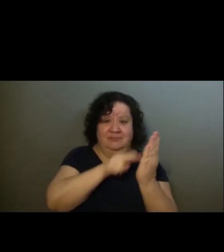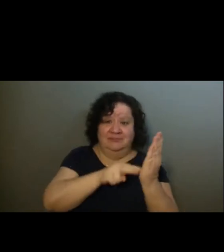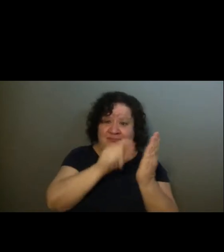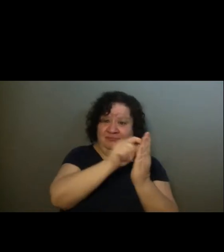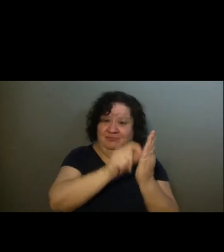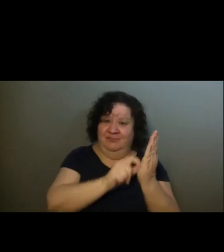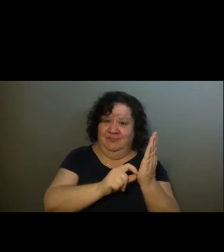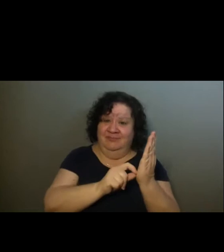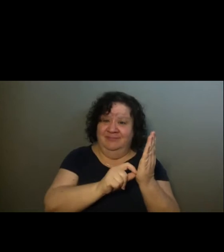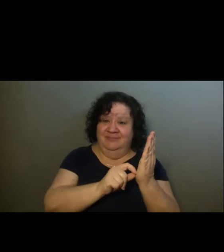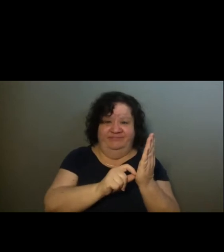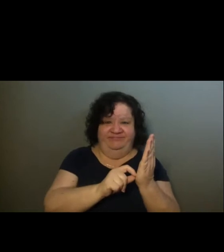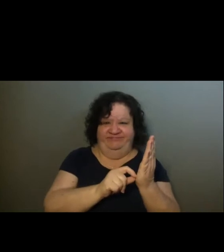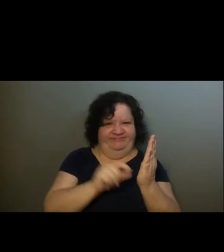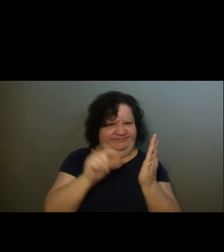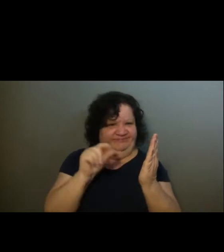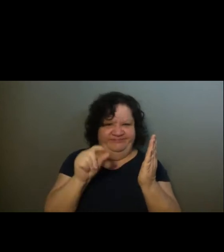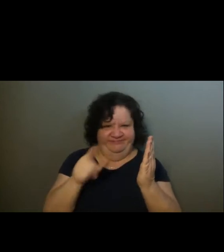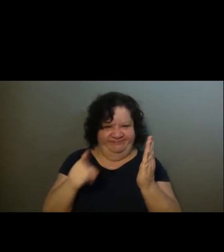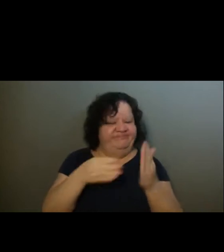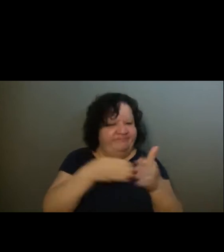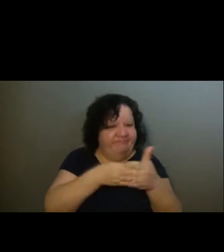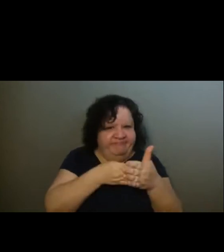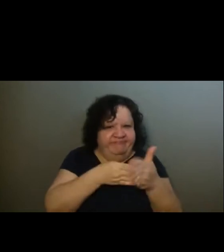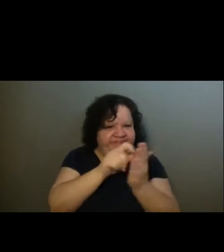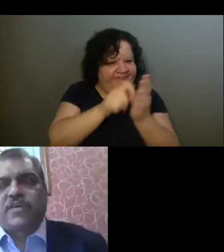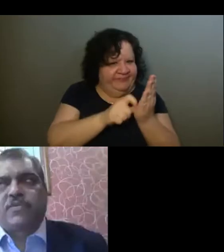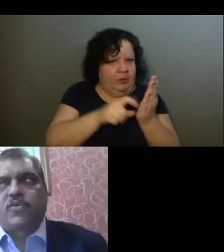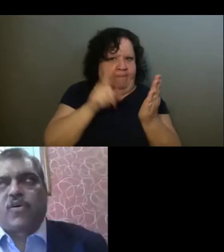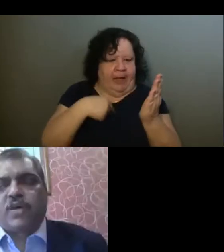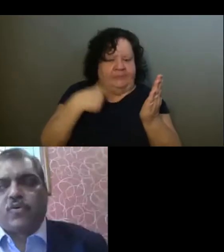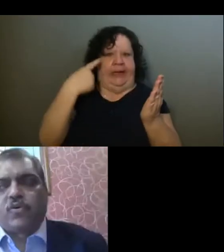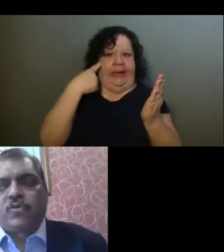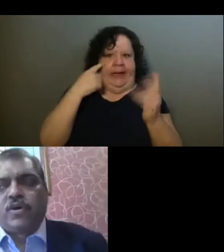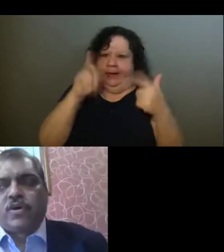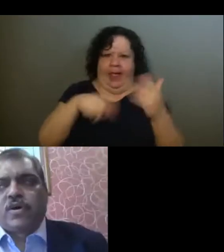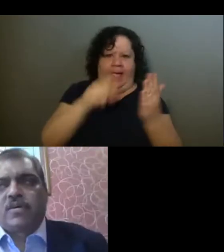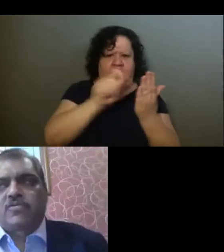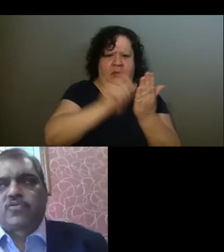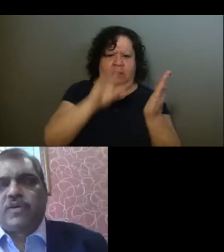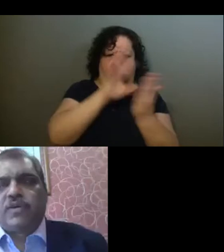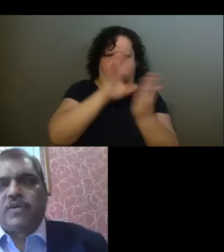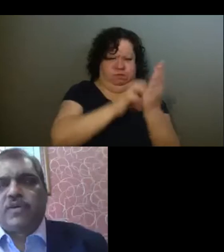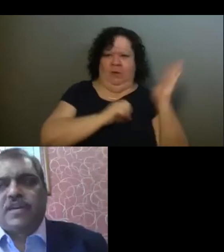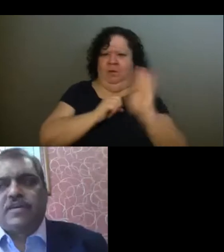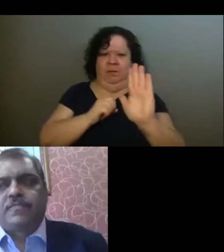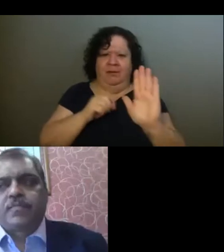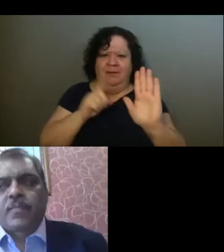important. It's also important that, you know, they may not be able to get into a safety zone on their own. So